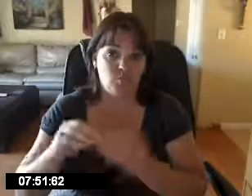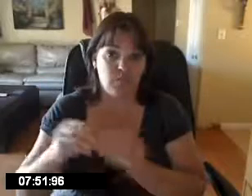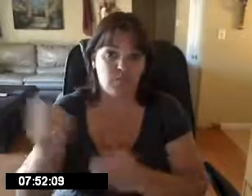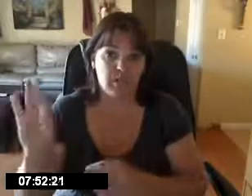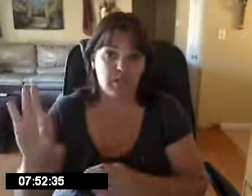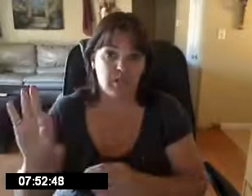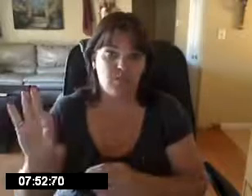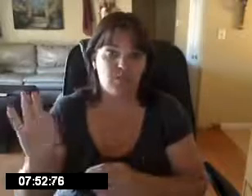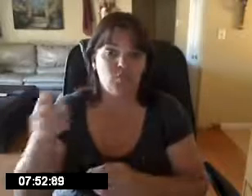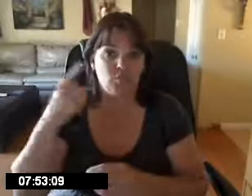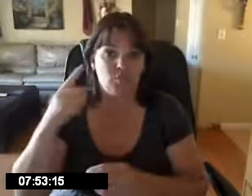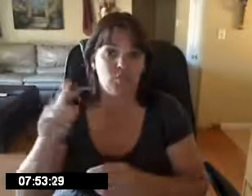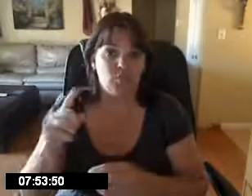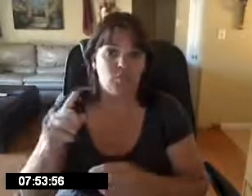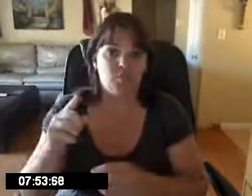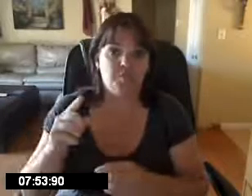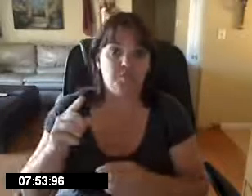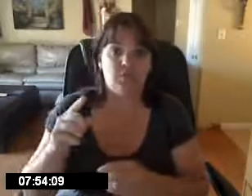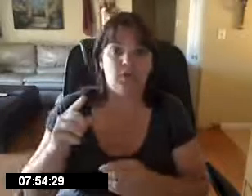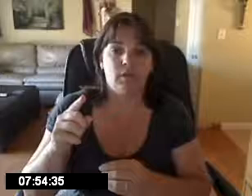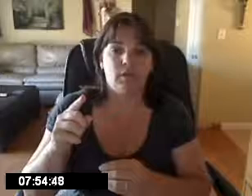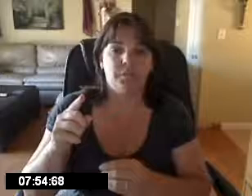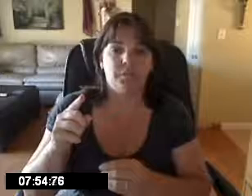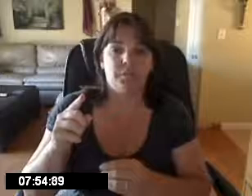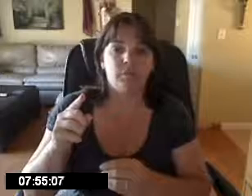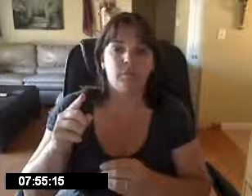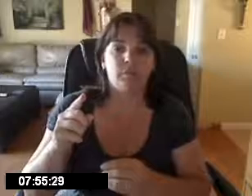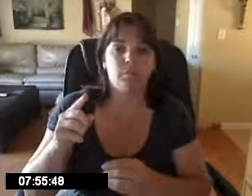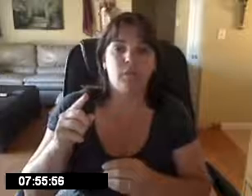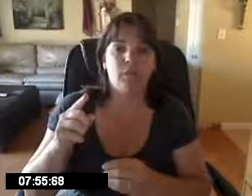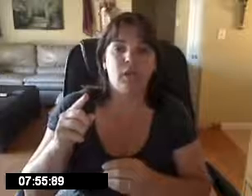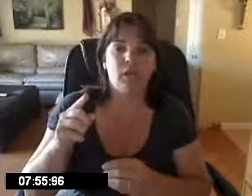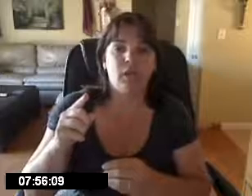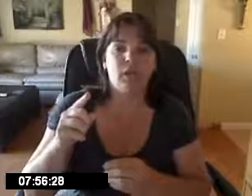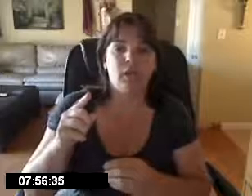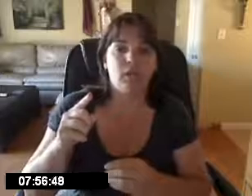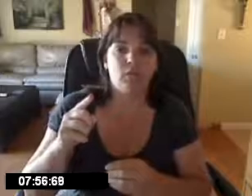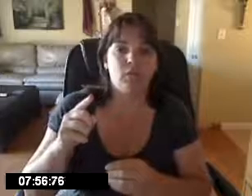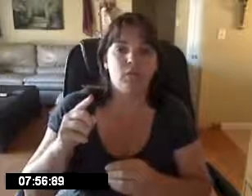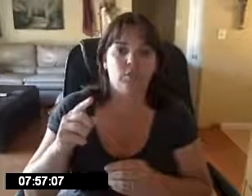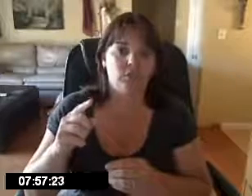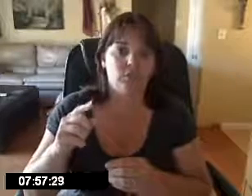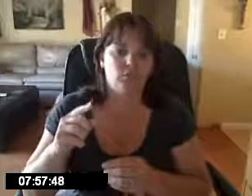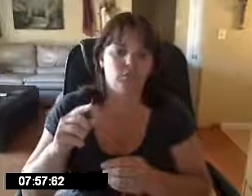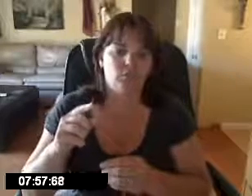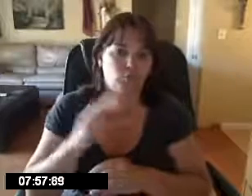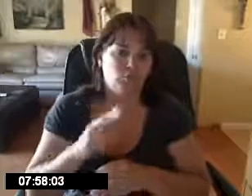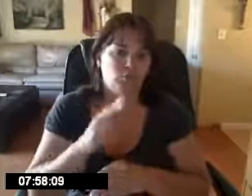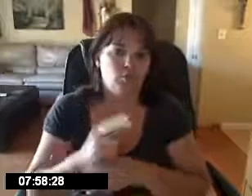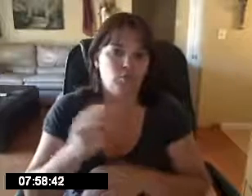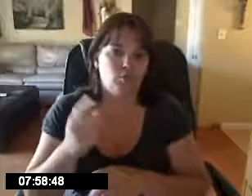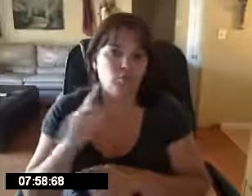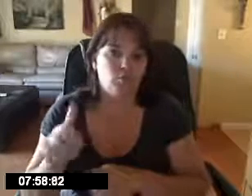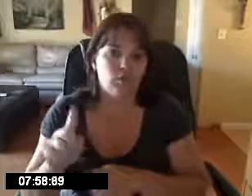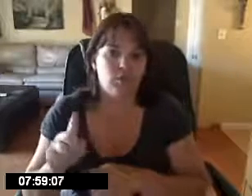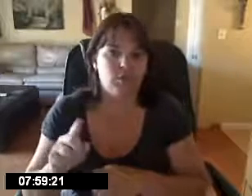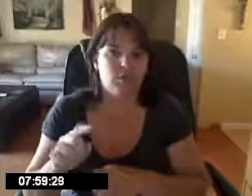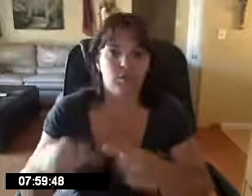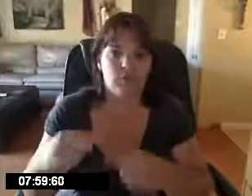sign language. Section 10 is your production and understanding of your voicing language, which we'll say is English. Alright? So that's a